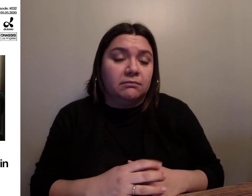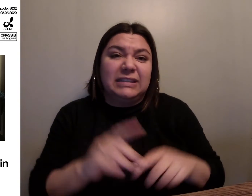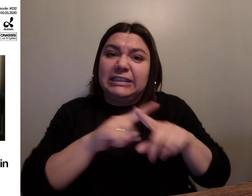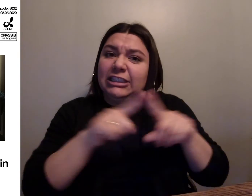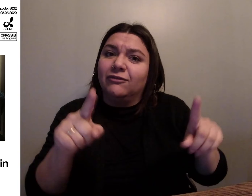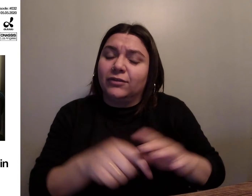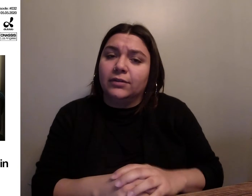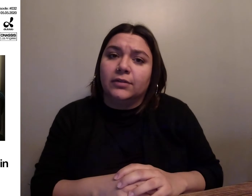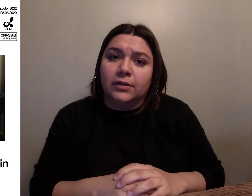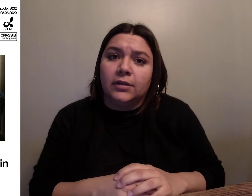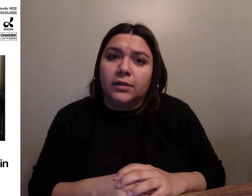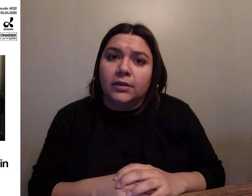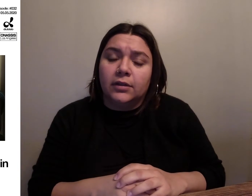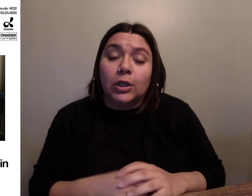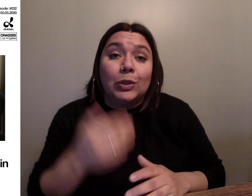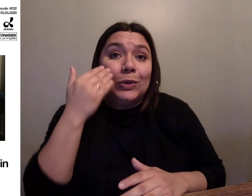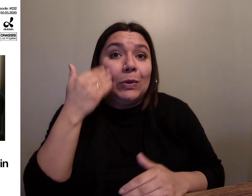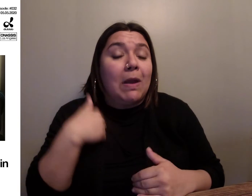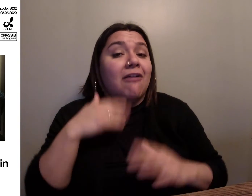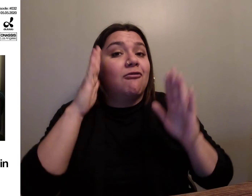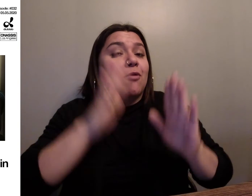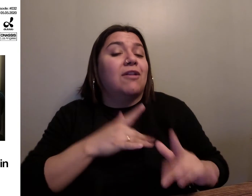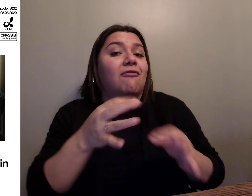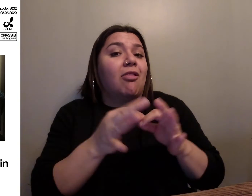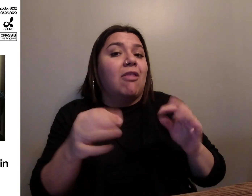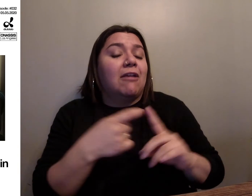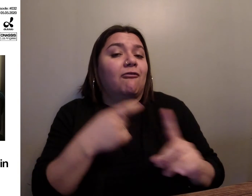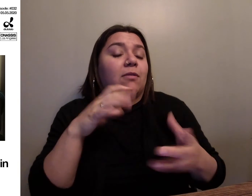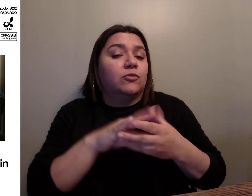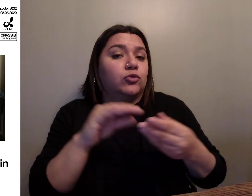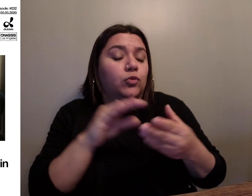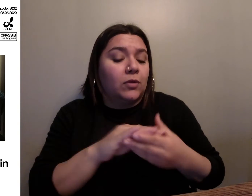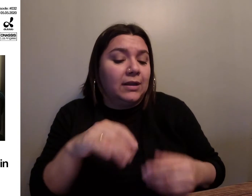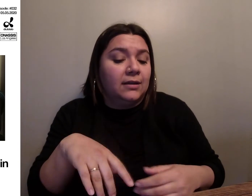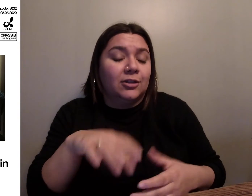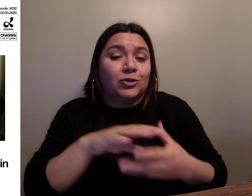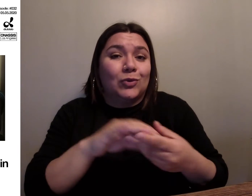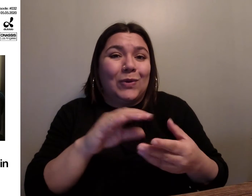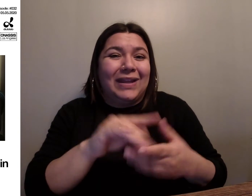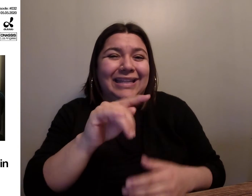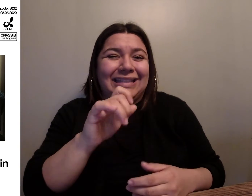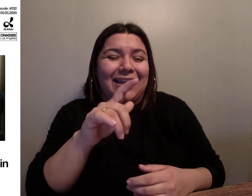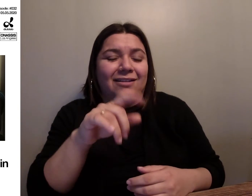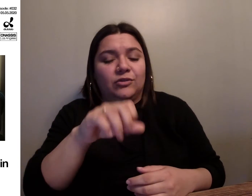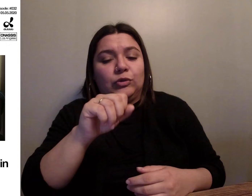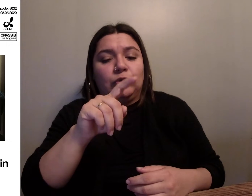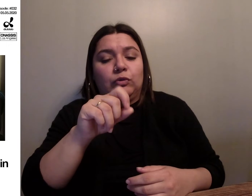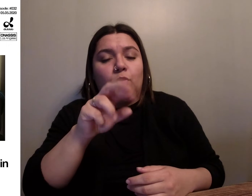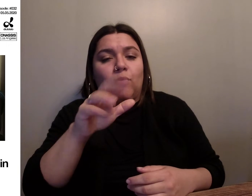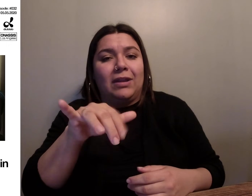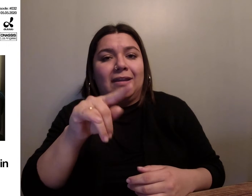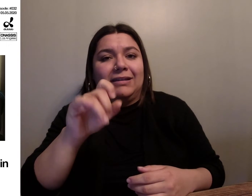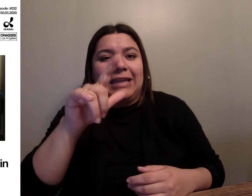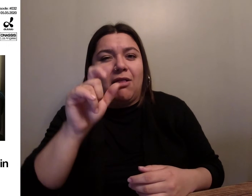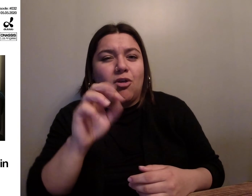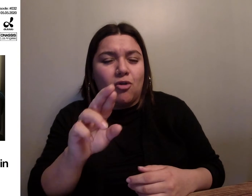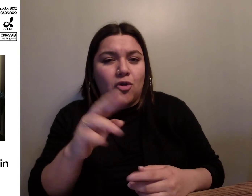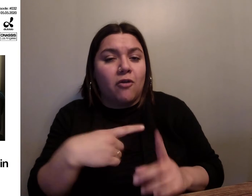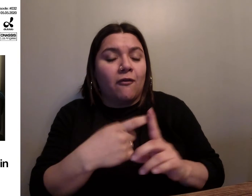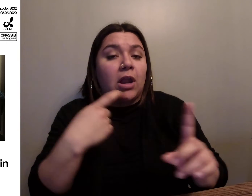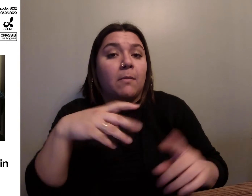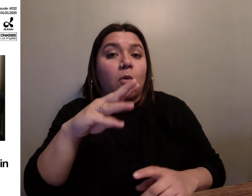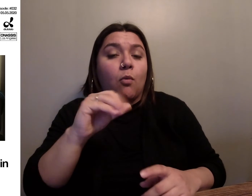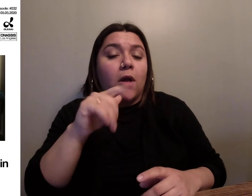Walter Benjamin, where he says, it is possible to see a new beauty in what is